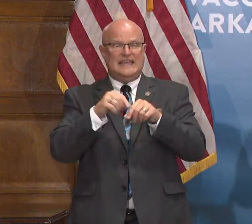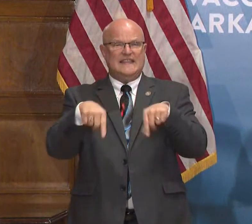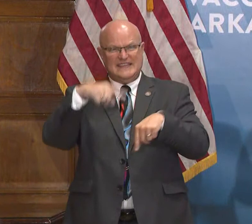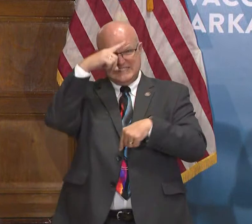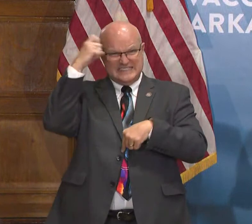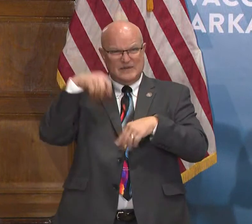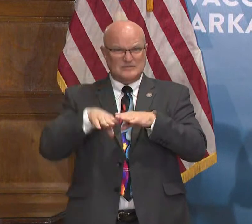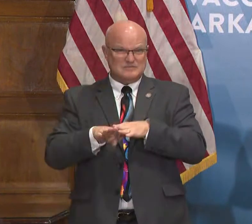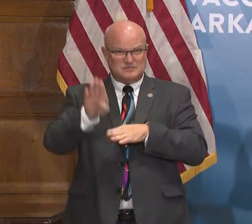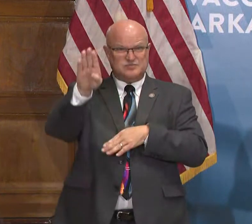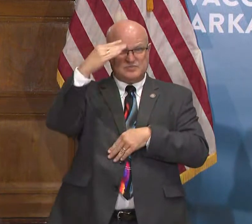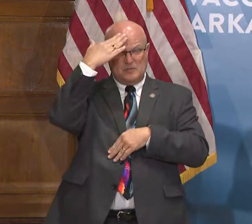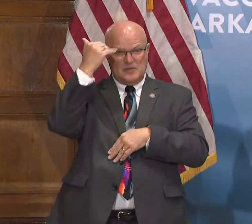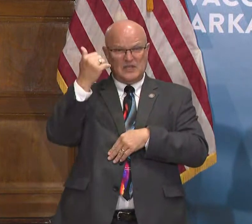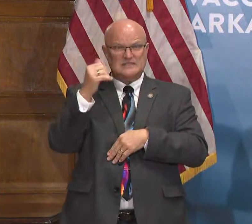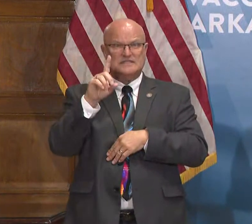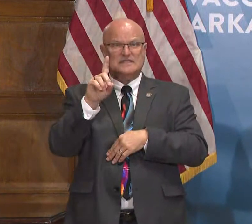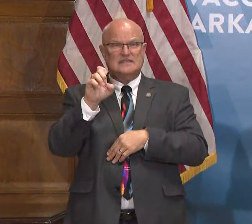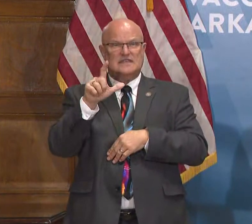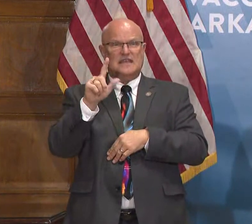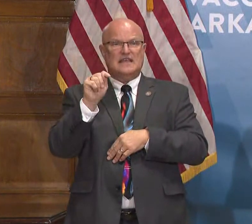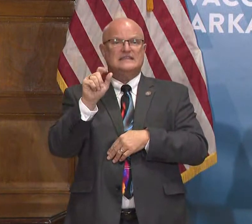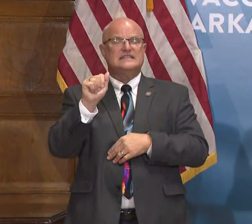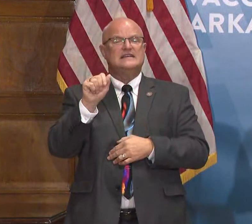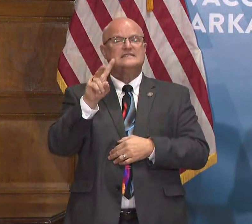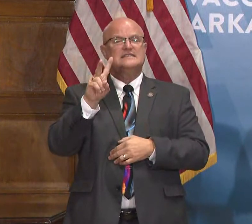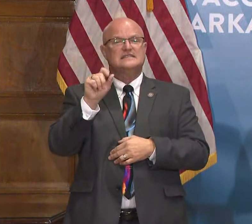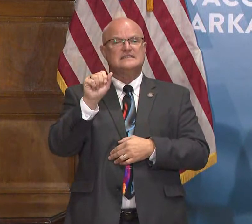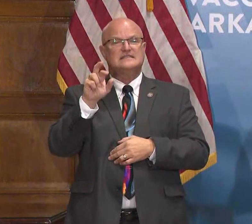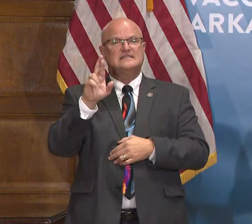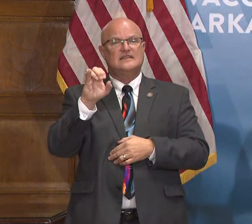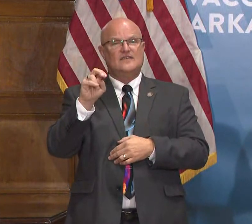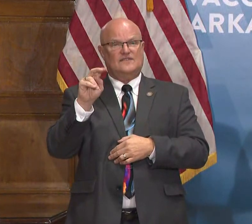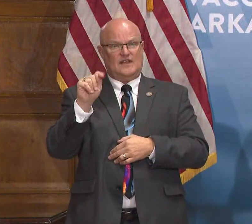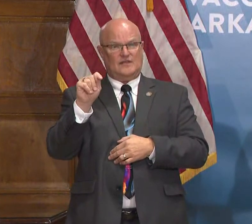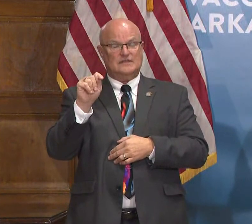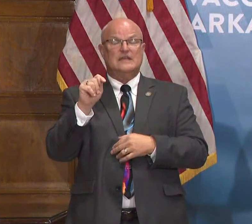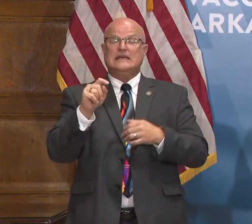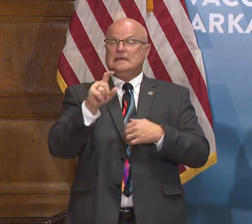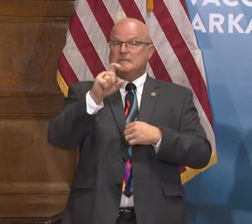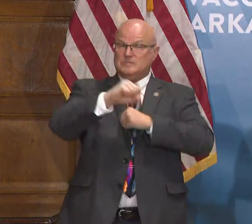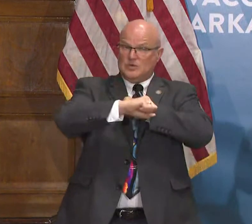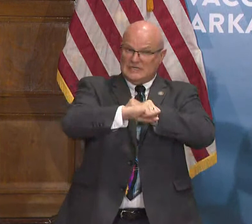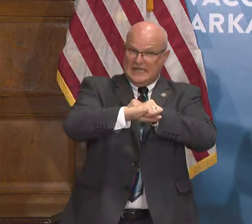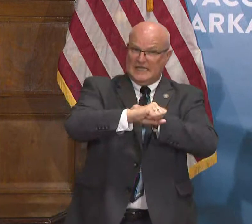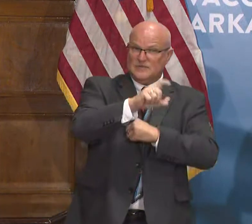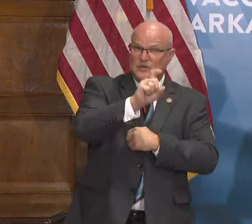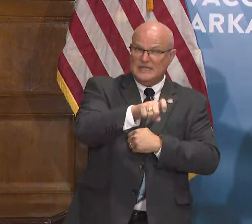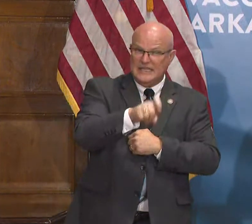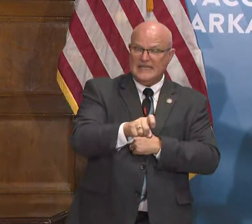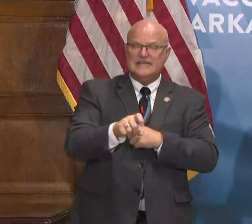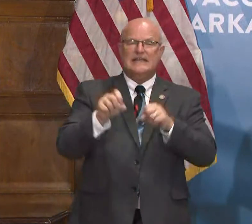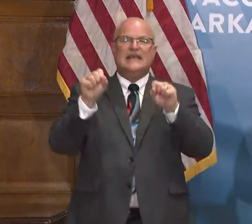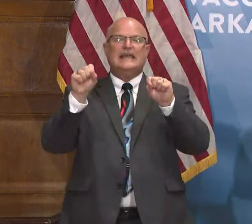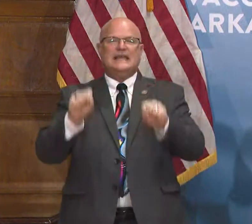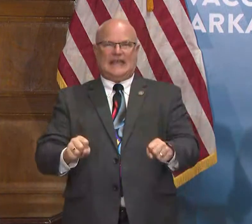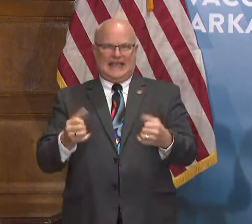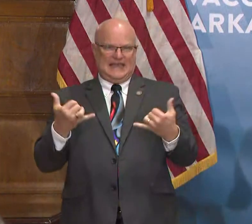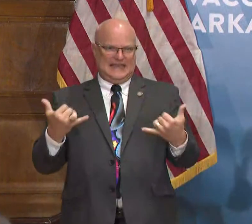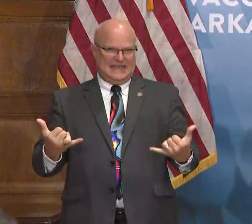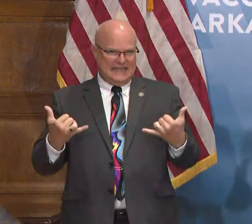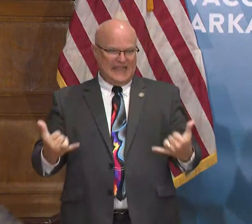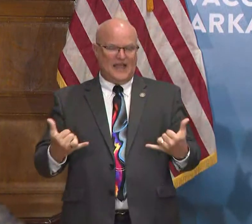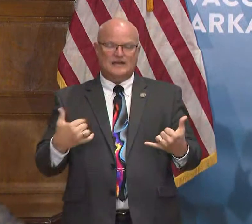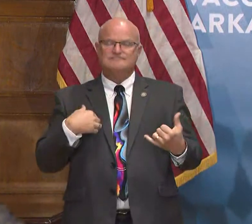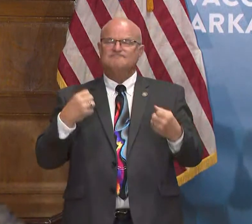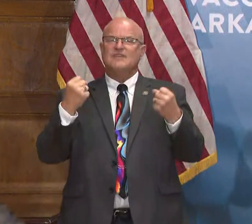summer surge due to Delta. So we need to protect them. This is a way to do so. and it is advisable.